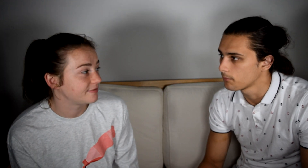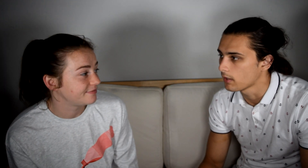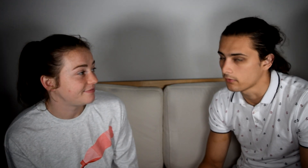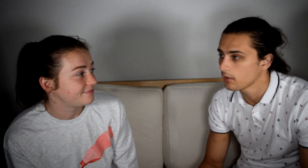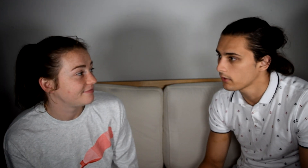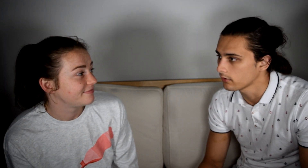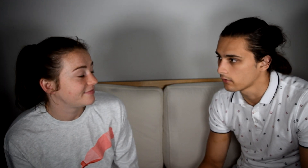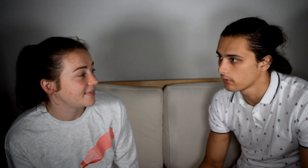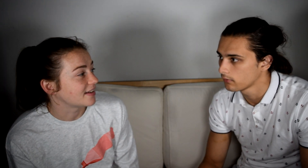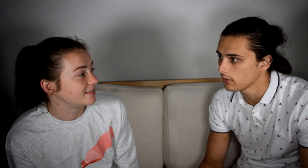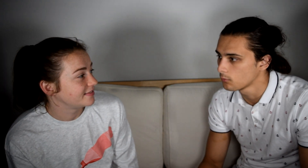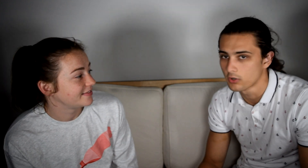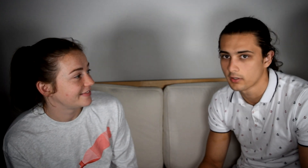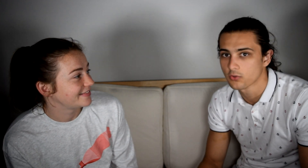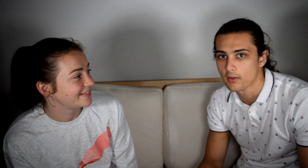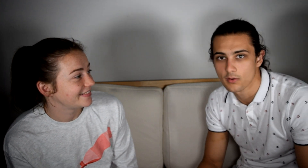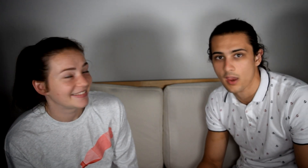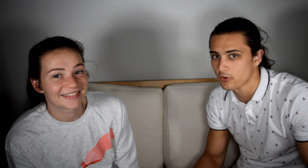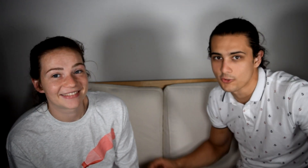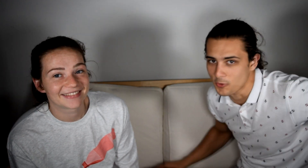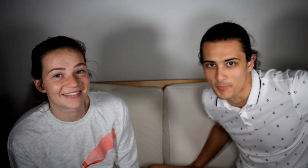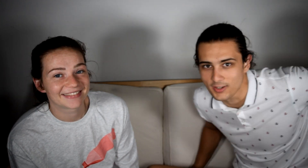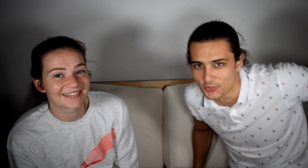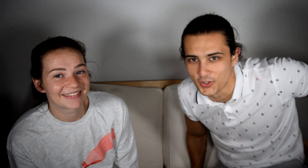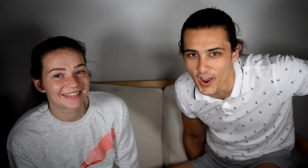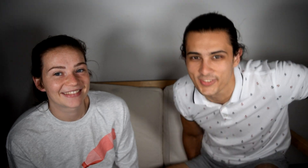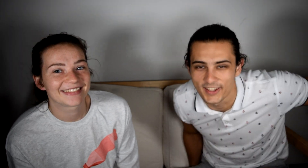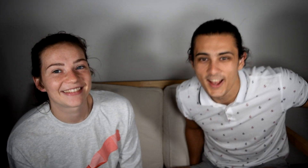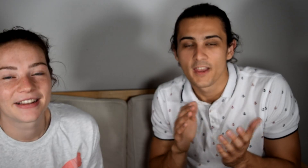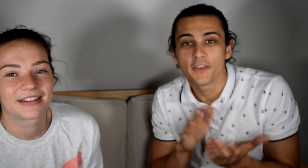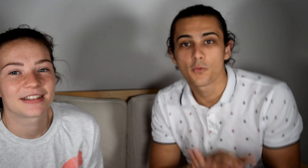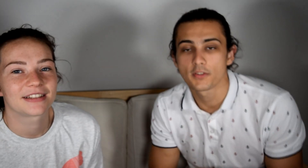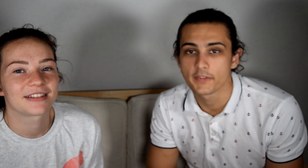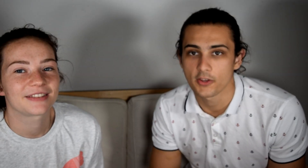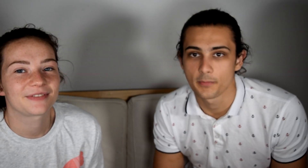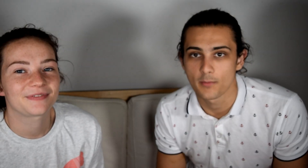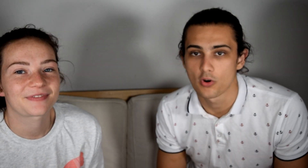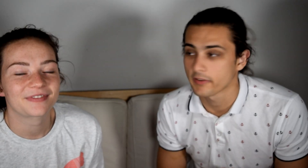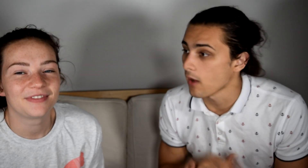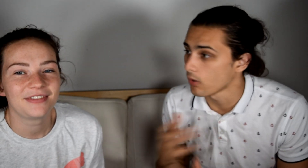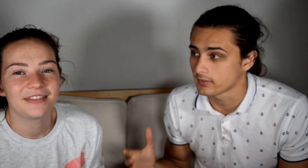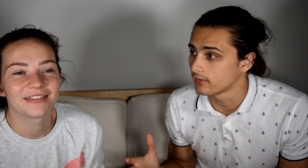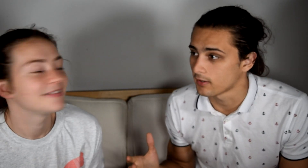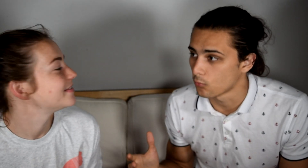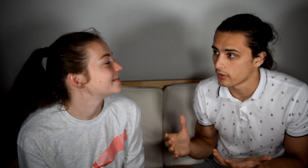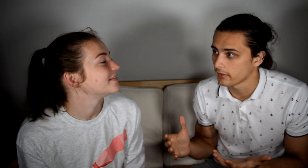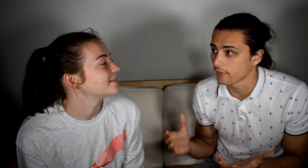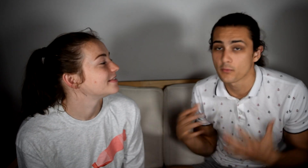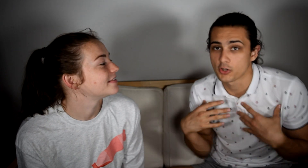makes sense. Yeah. Thank you, Morgan. I really enjoyed making this video actually. If you want to see us make more, because I want to learn more, and I think we could do